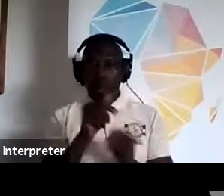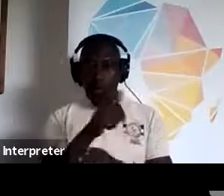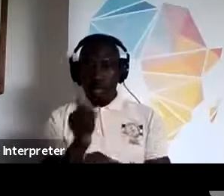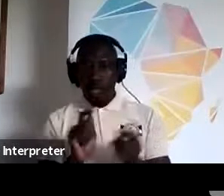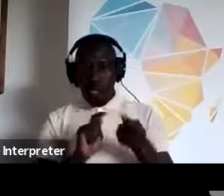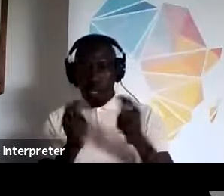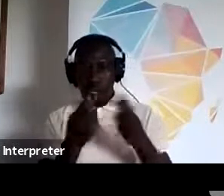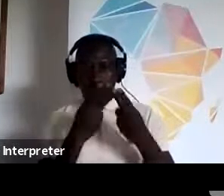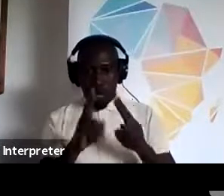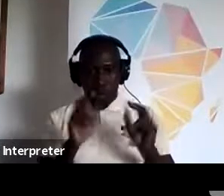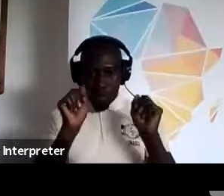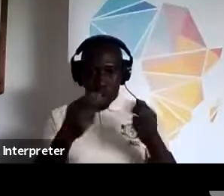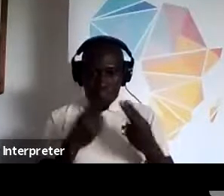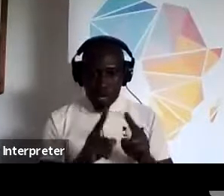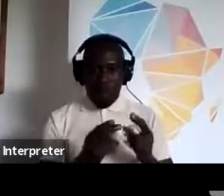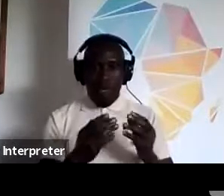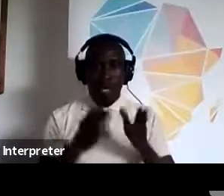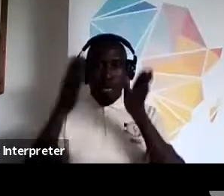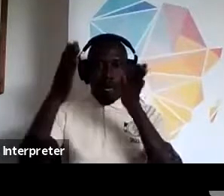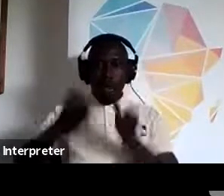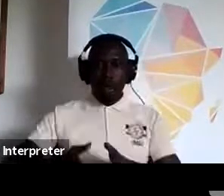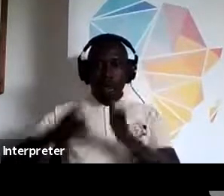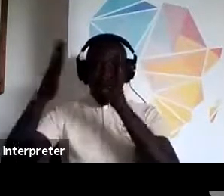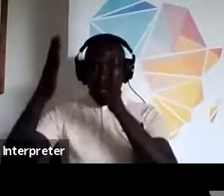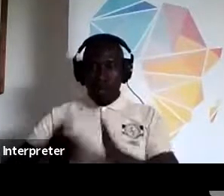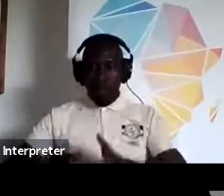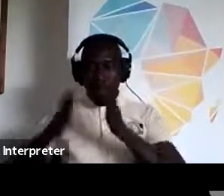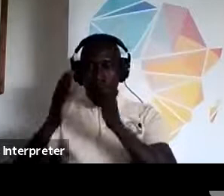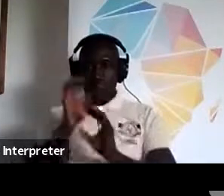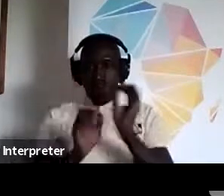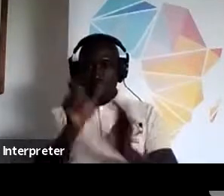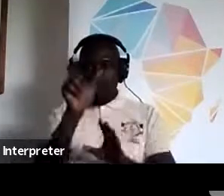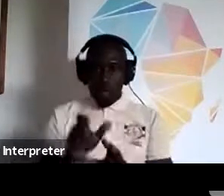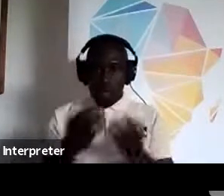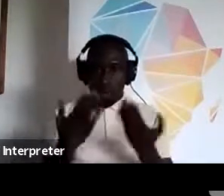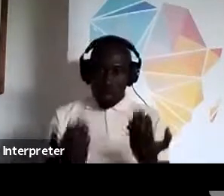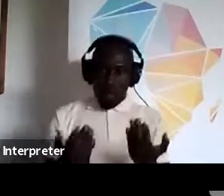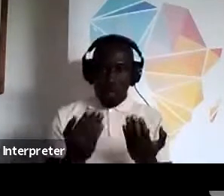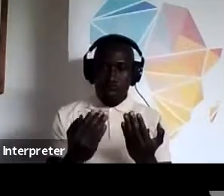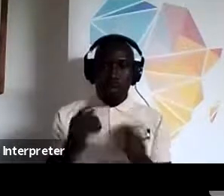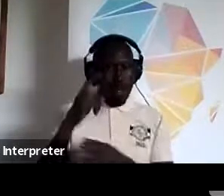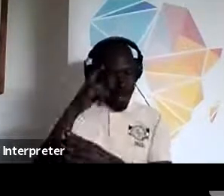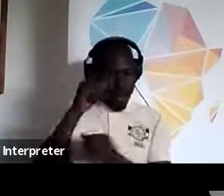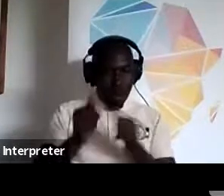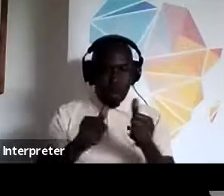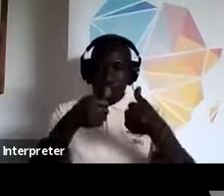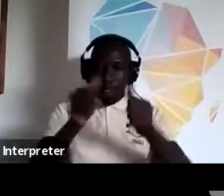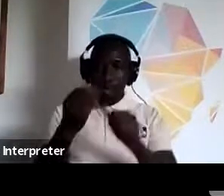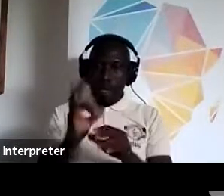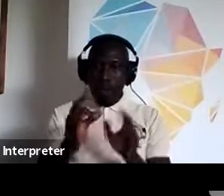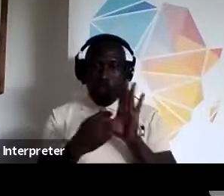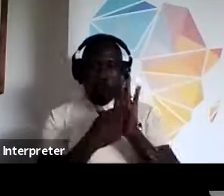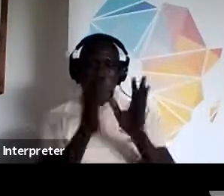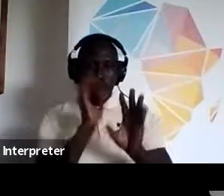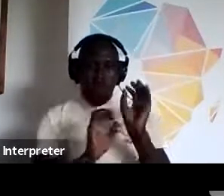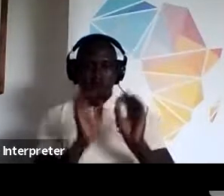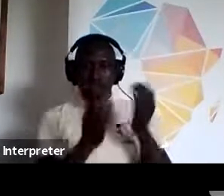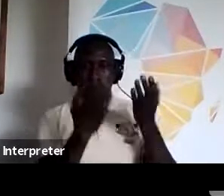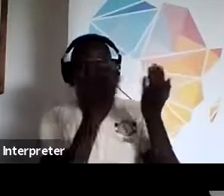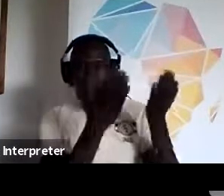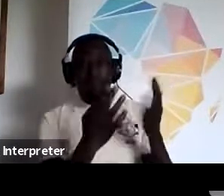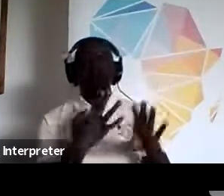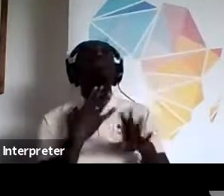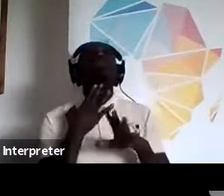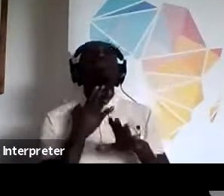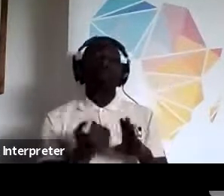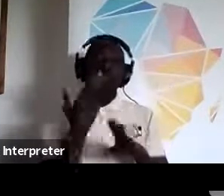occur, it has to start with the individual. There is nobody who's going to think about you if you don't show that you have a need, you